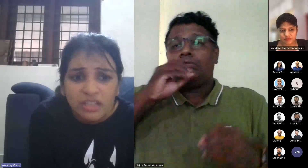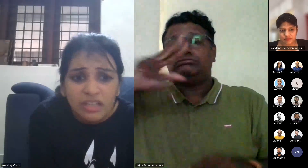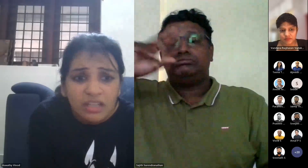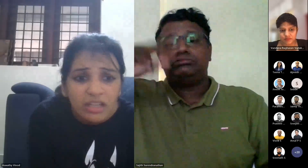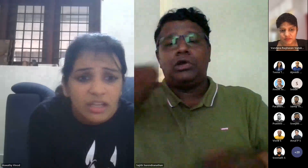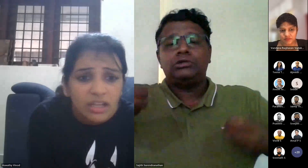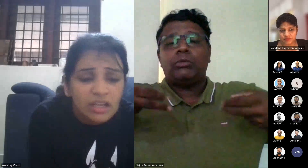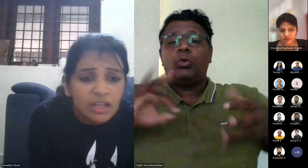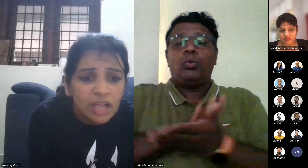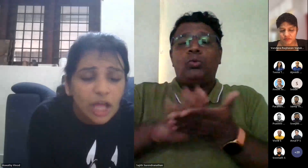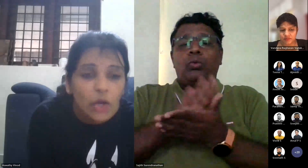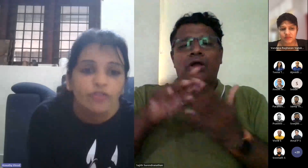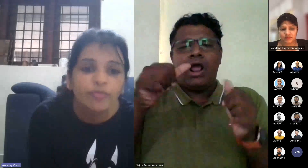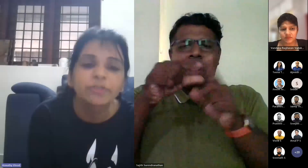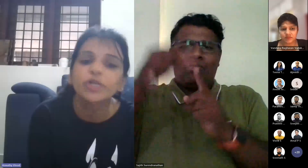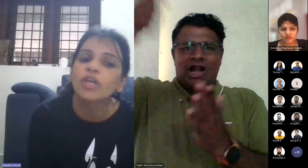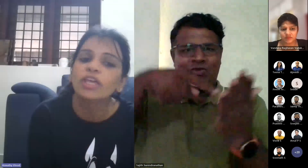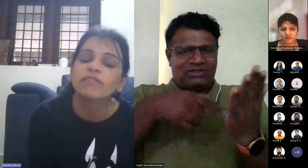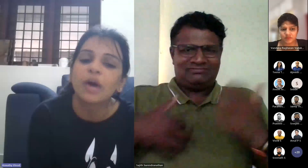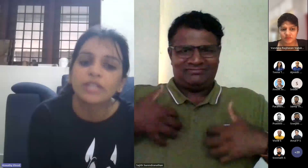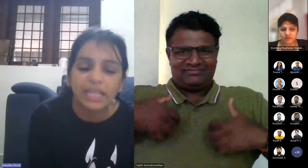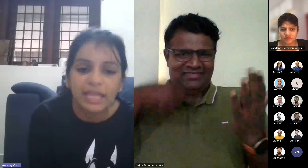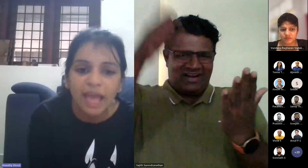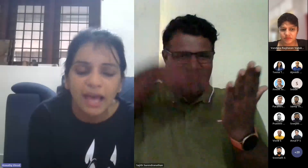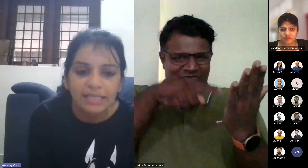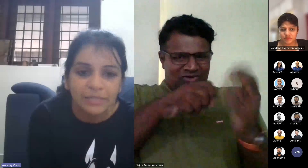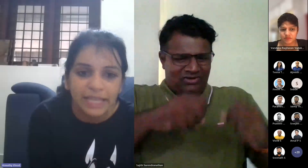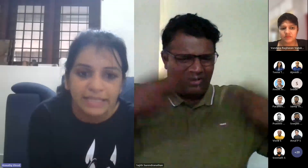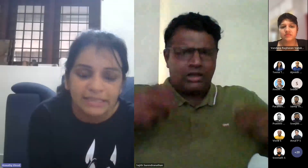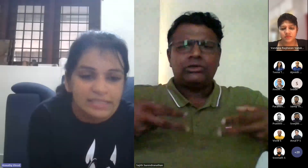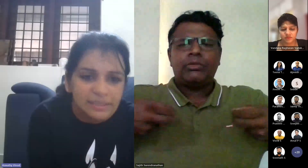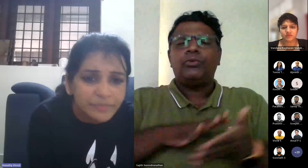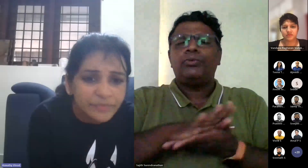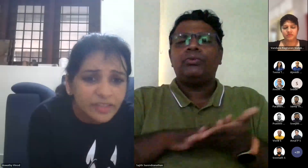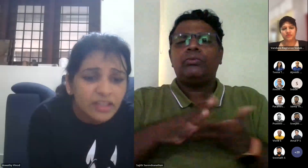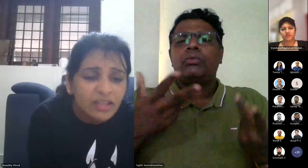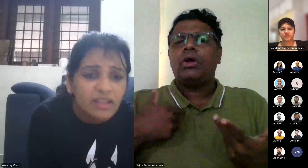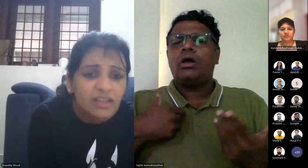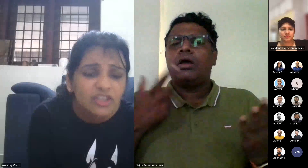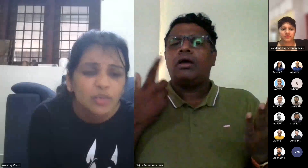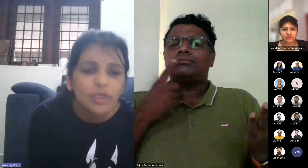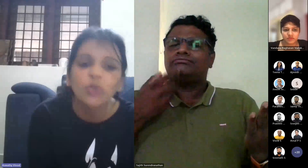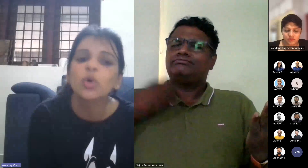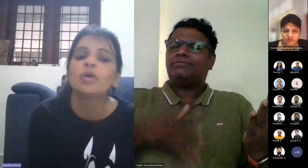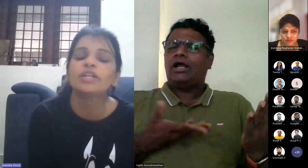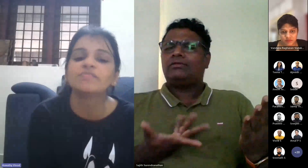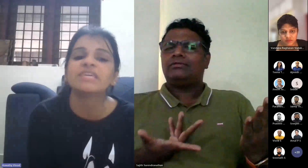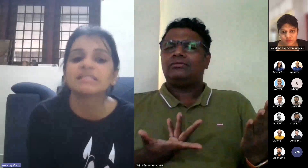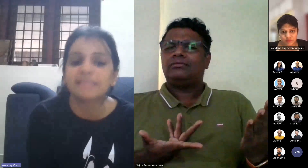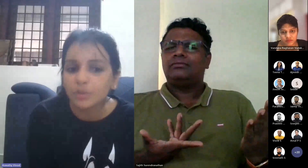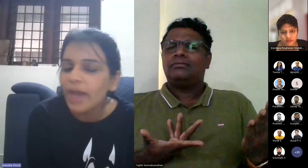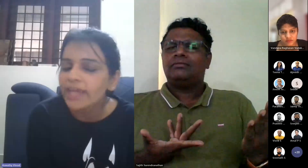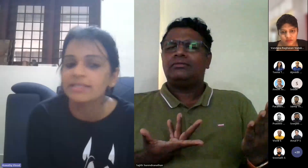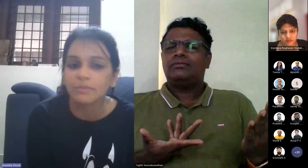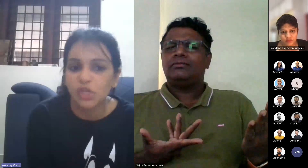it. A lot of people talking without any subtitles, so we don't know what is